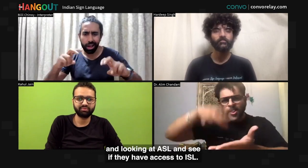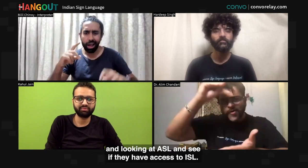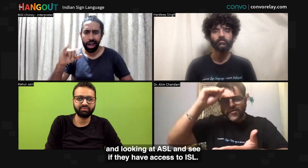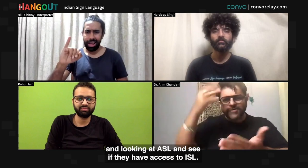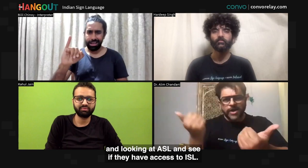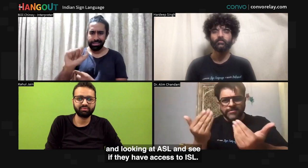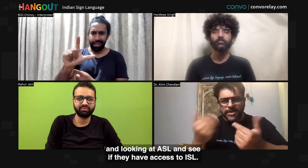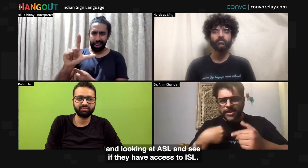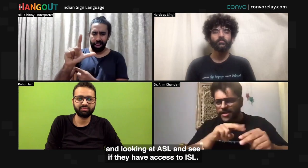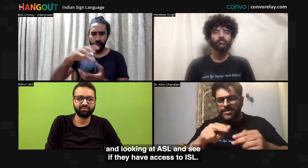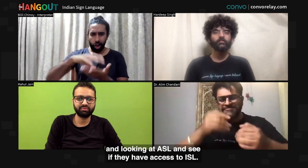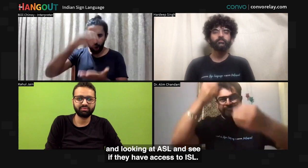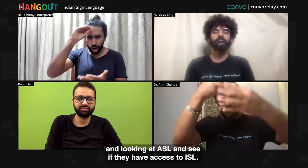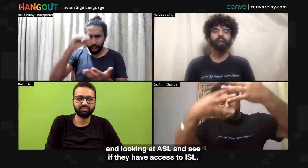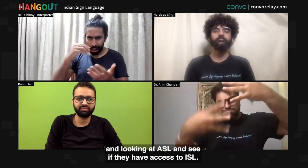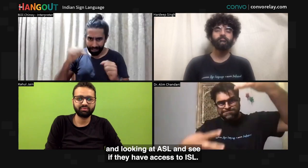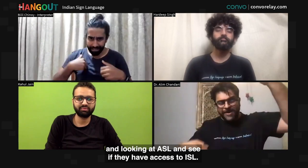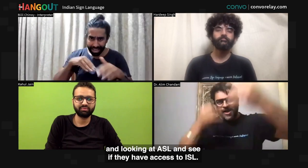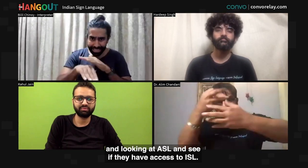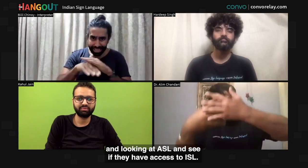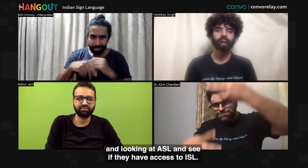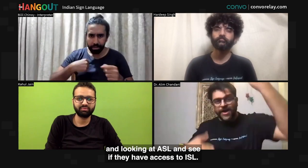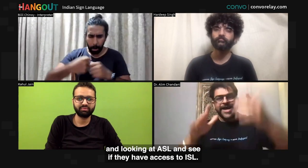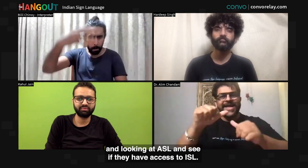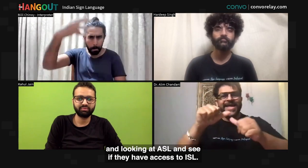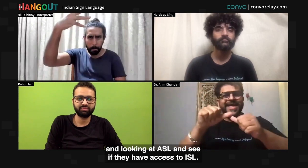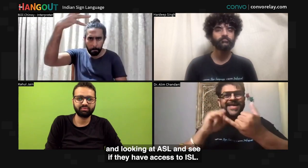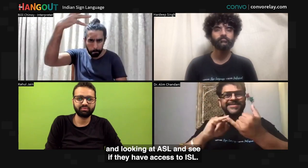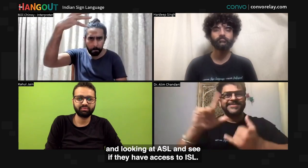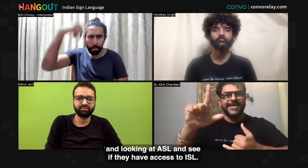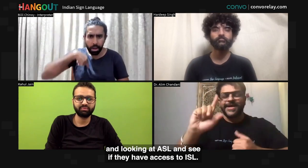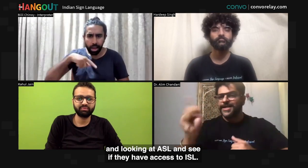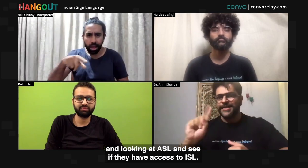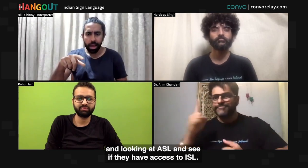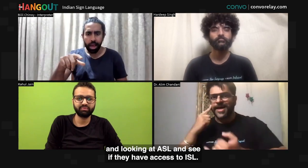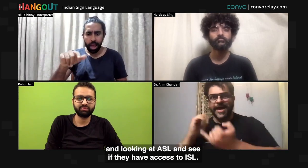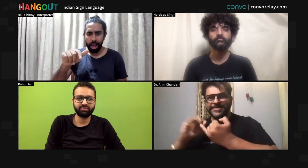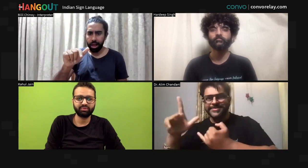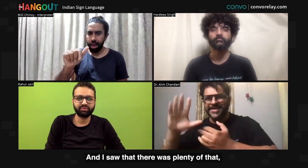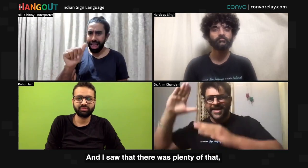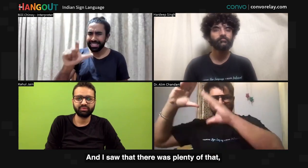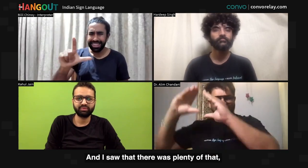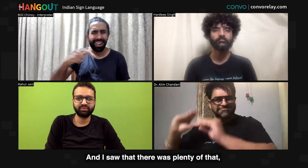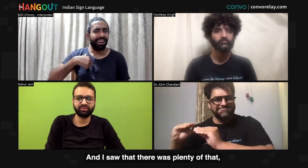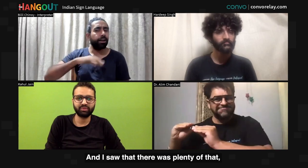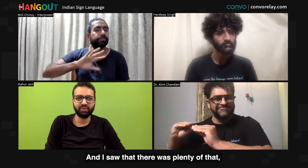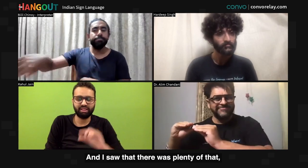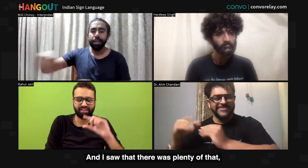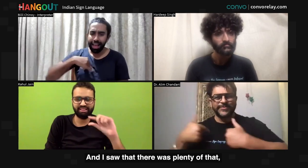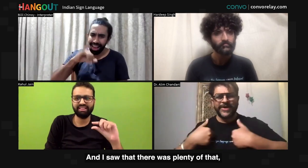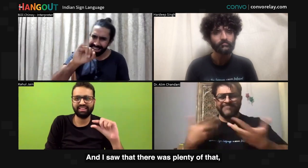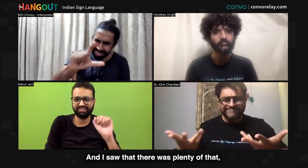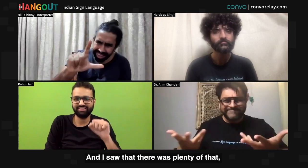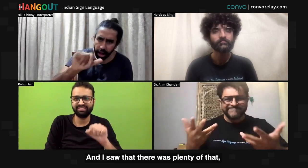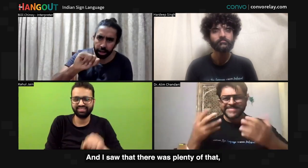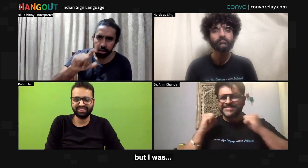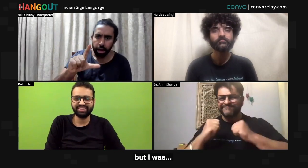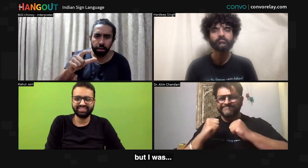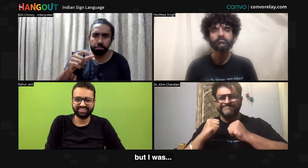looking at ASL and to see if they have access to ISL. And I saw that there was plenty of that. But I was